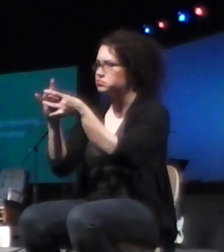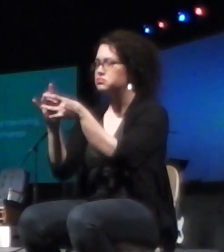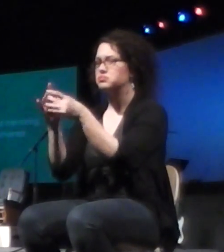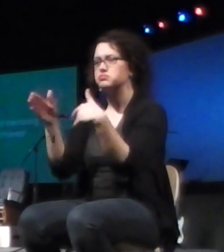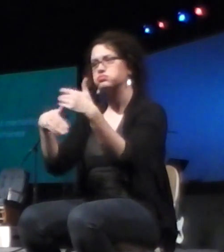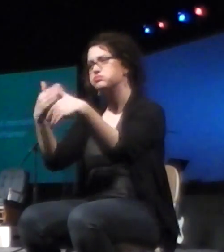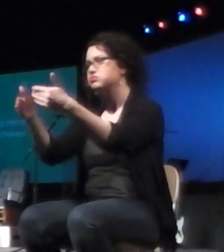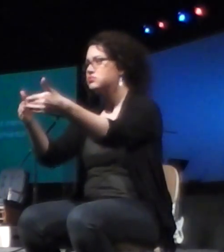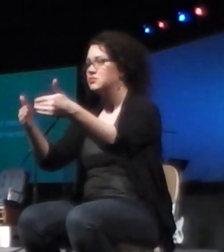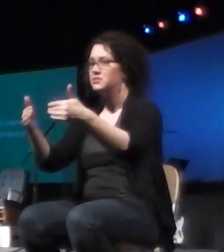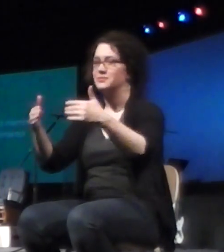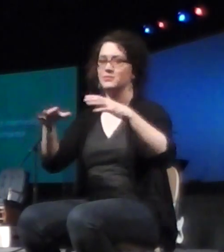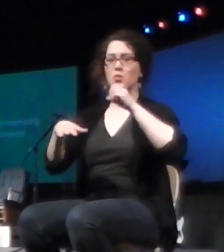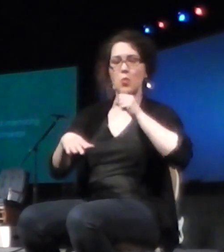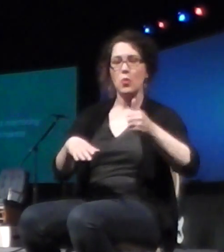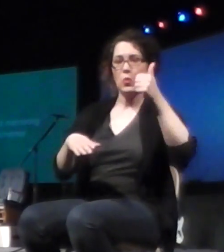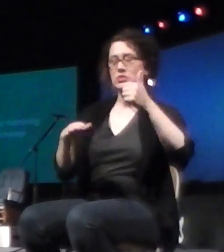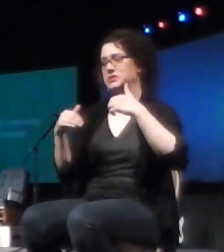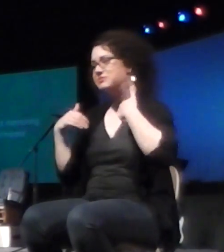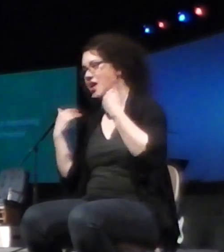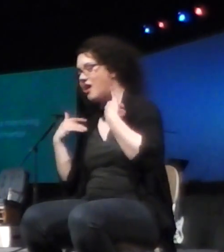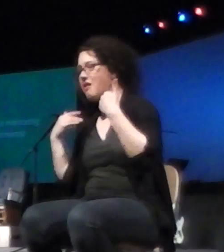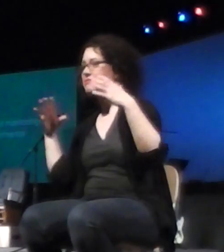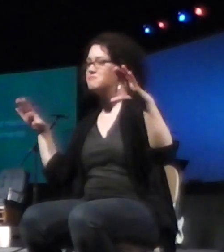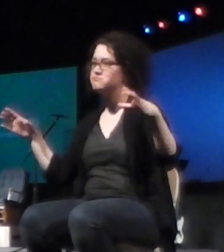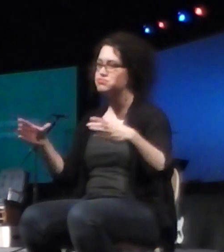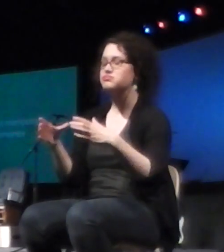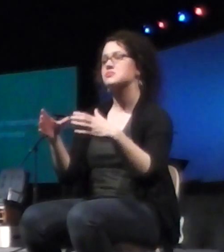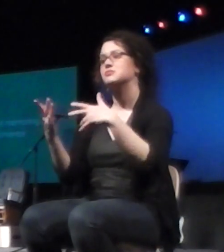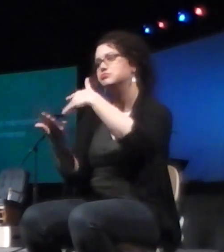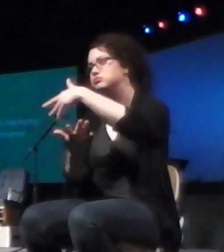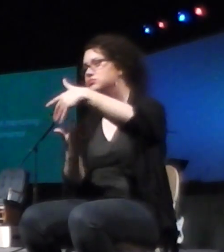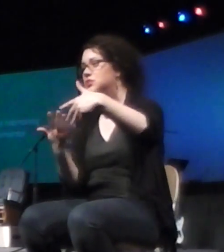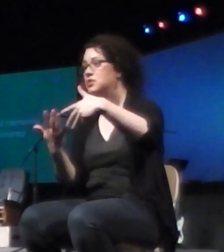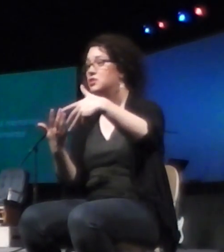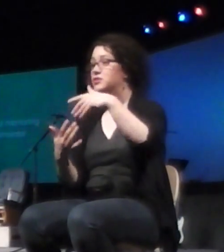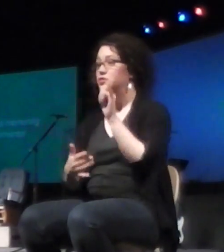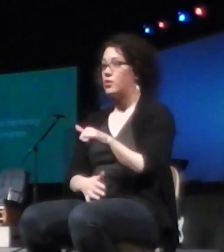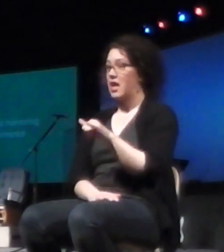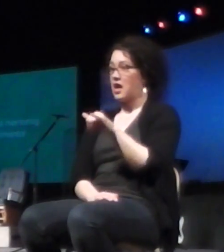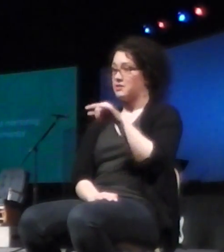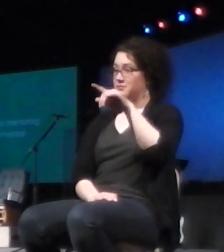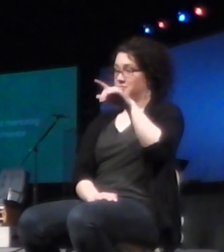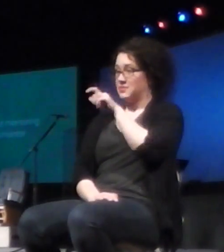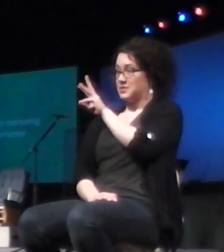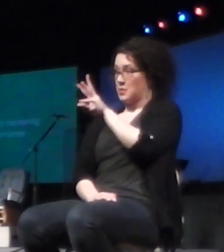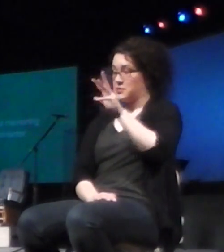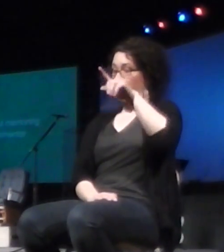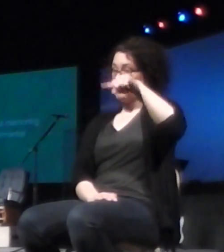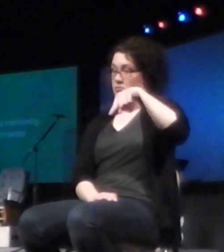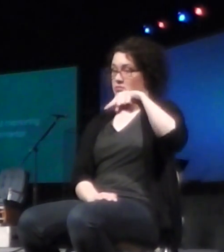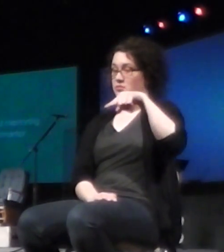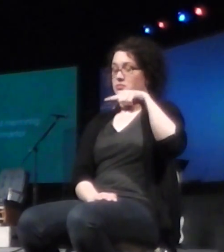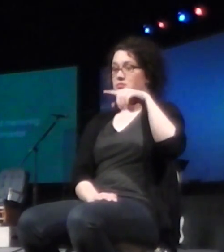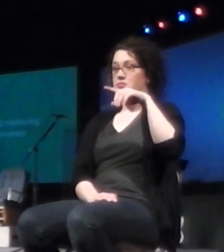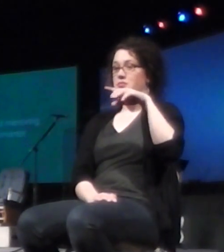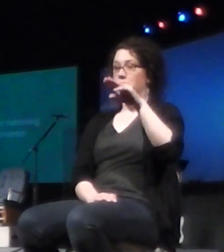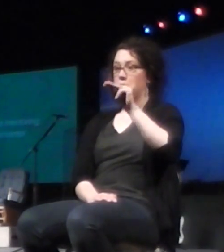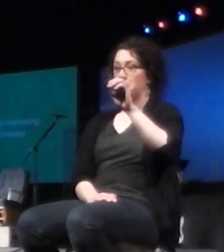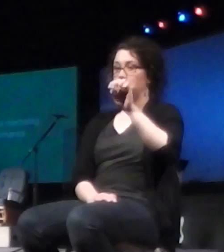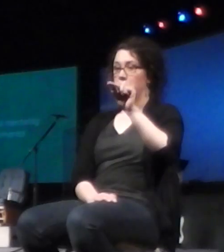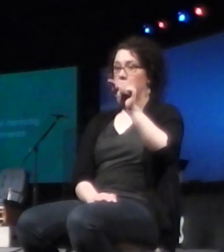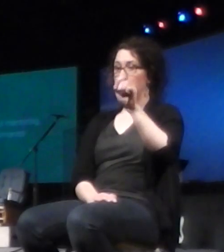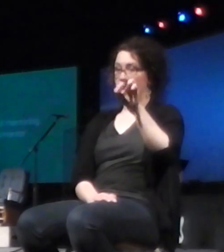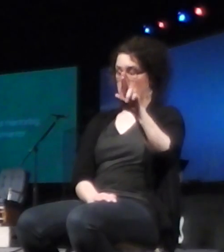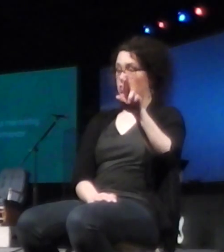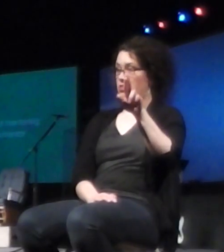older generation and the younger generation. And so if you go to that /mentor, it'll allow you to sign up, and then we're just going to start